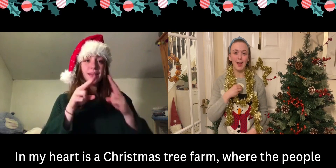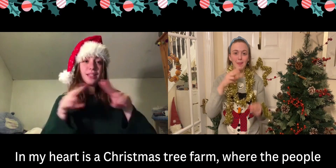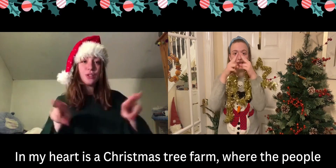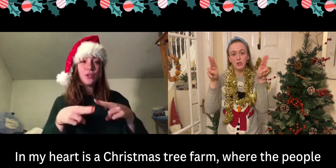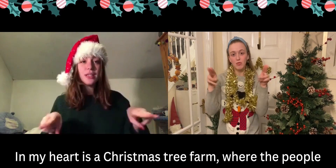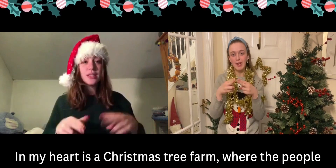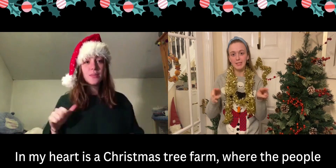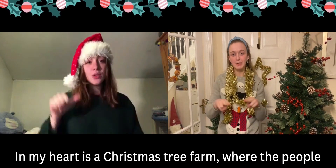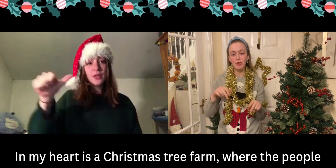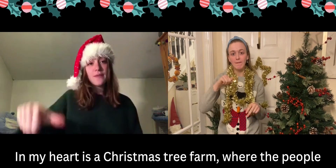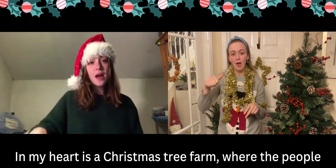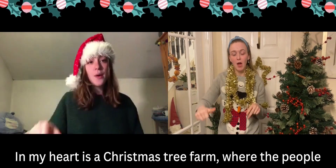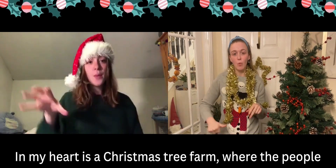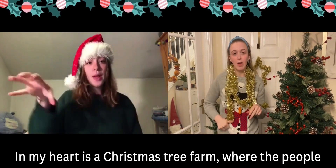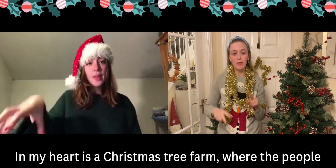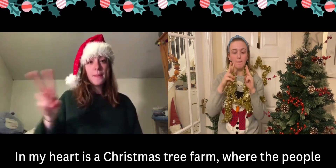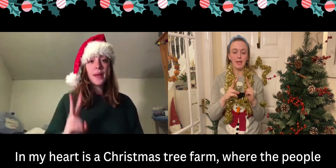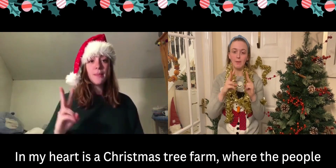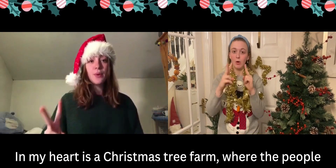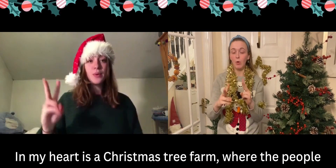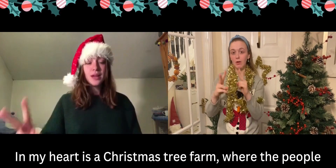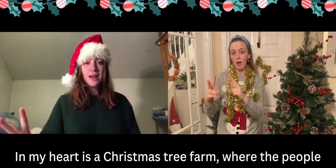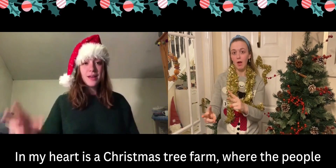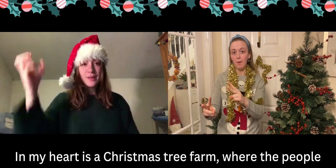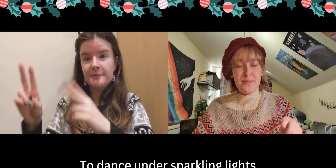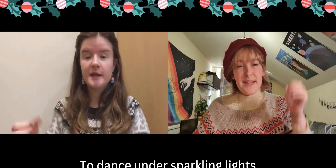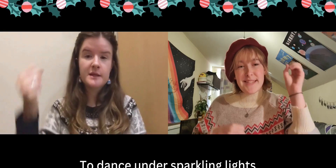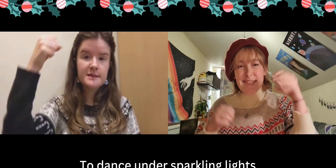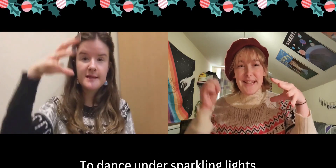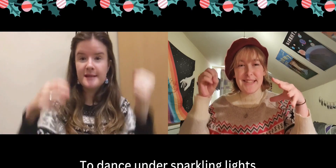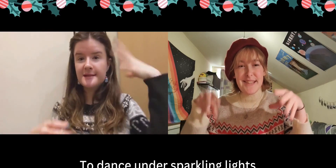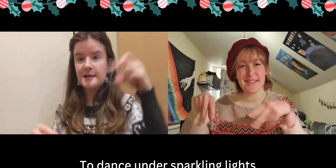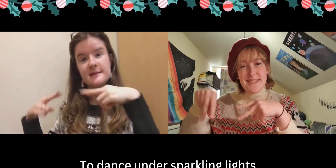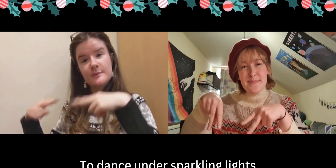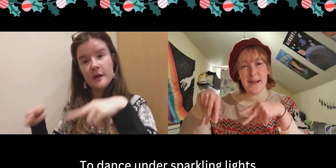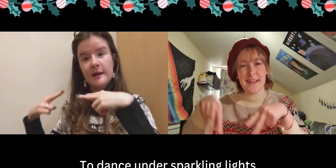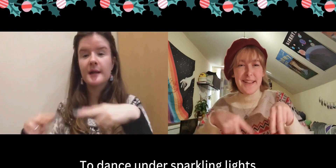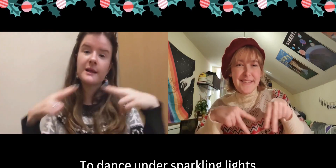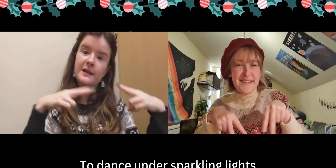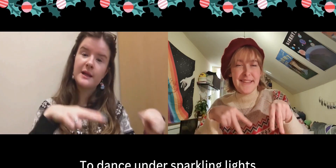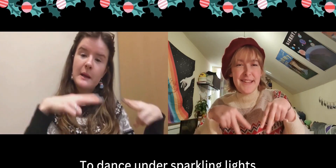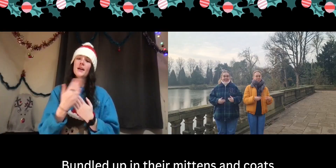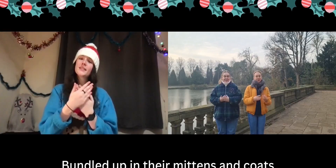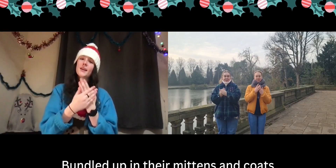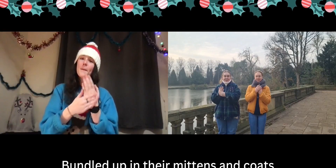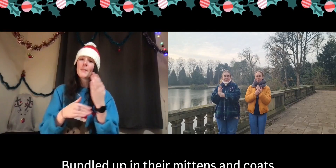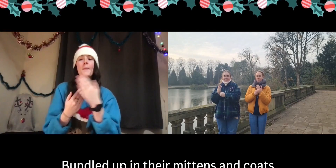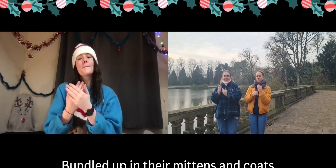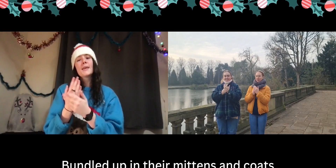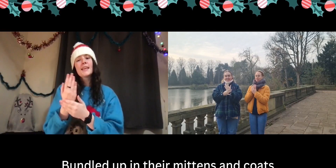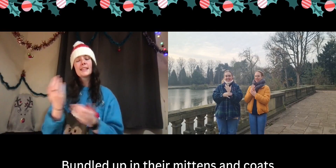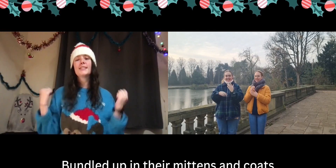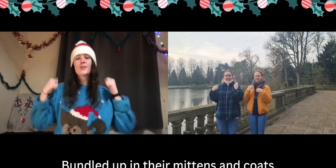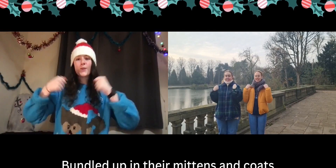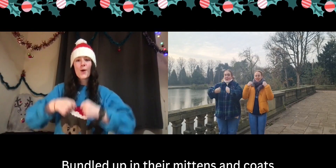My heart is a Christmas tree farm where the people would come to dance under sparkling lights, bundled up in